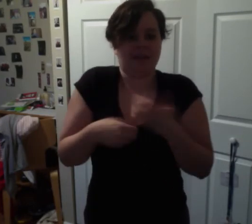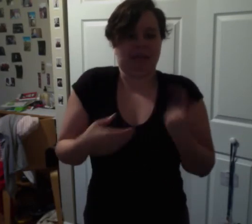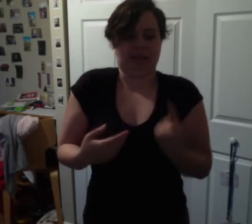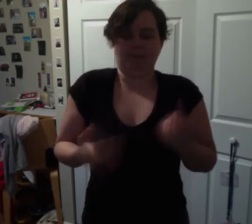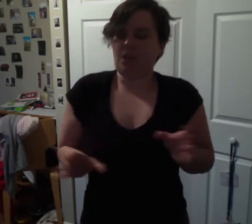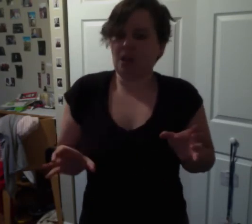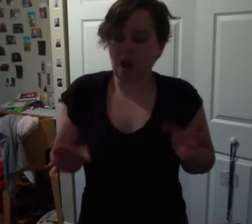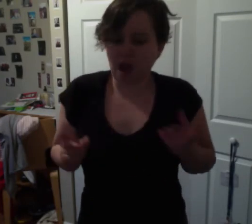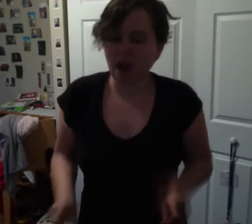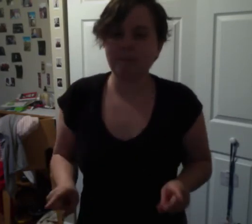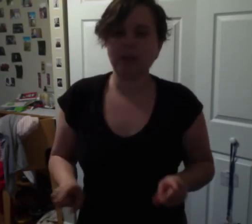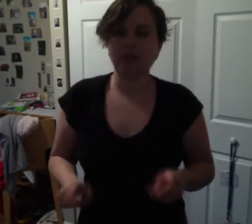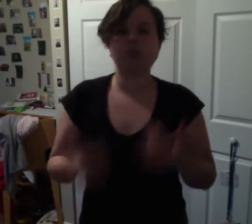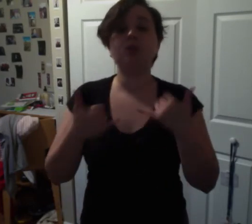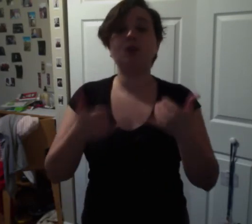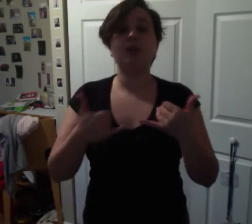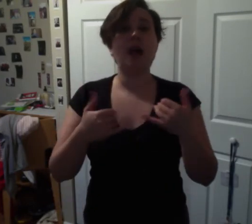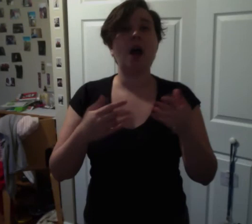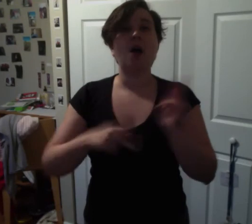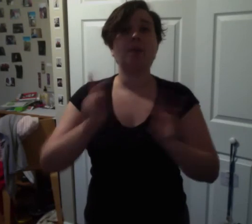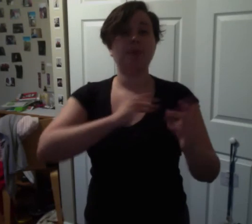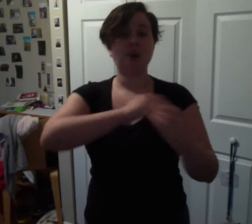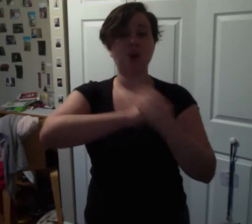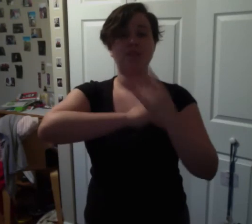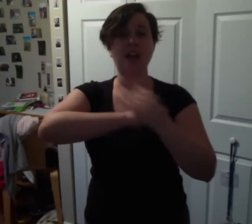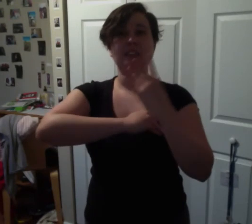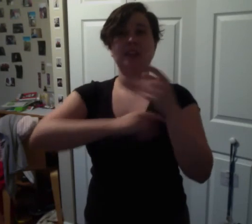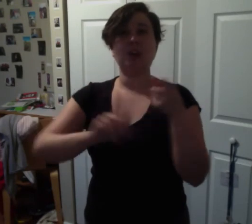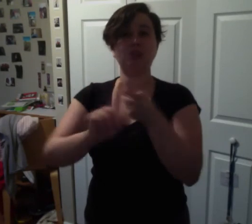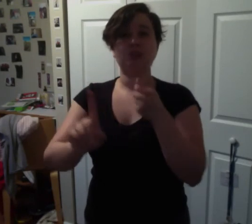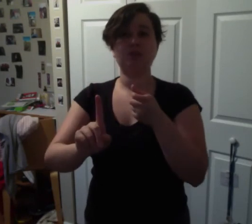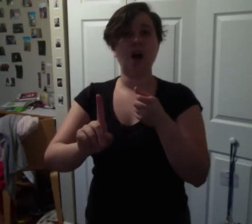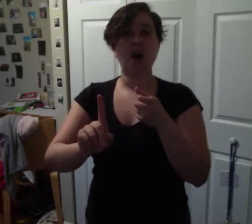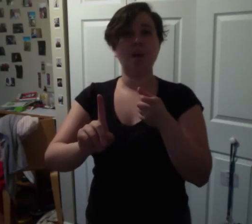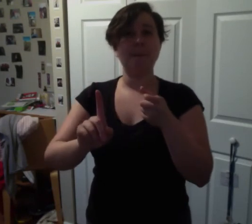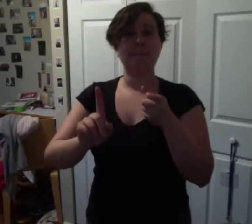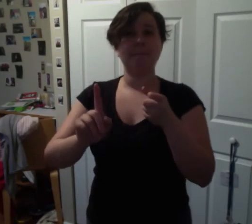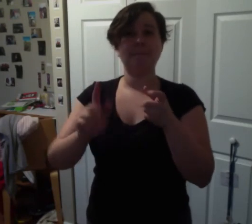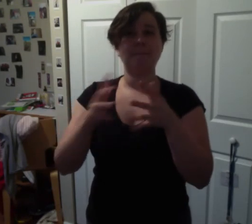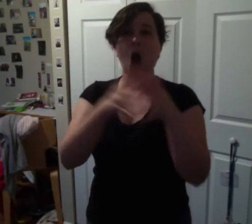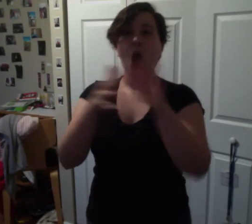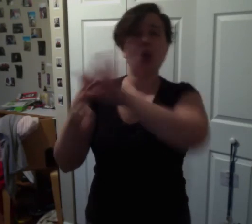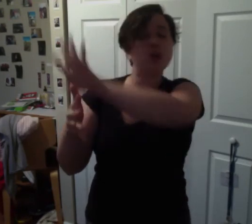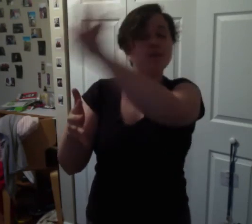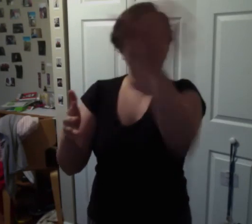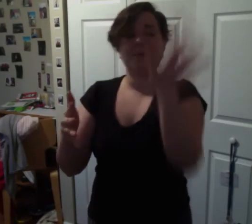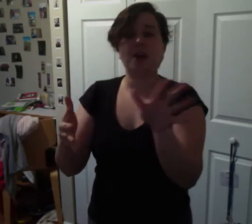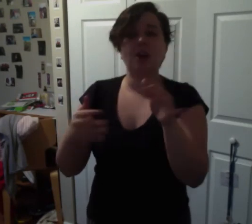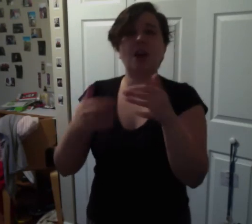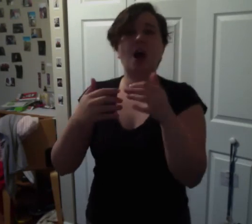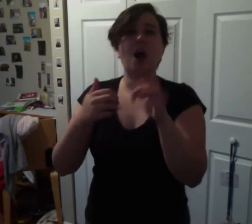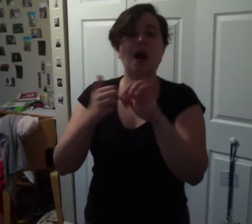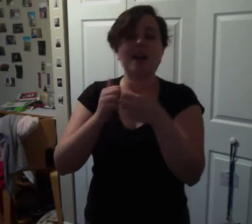advice around the country on how to start with what you got, how to start with the things that are in front of you, how to